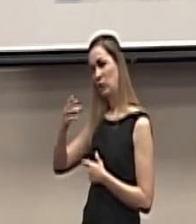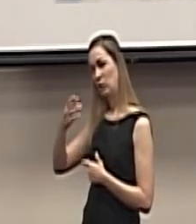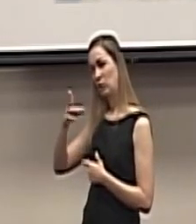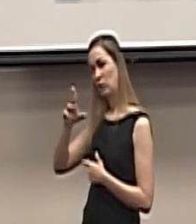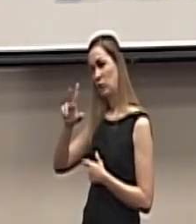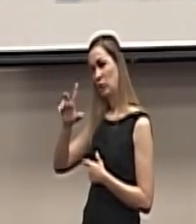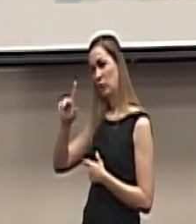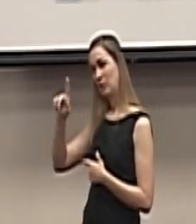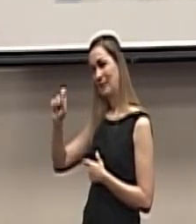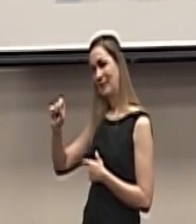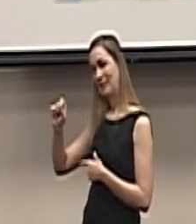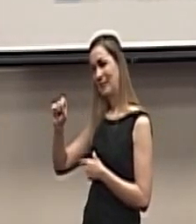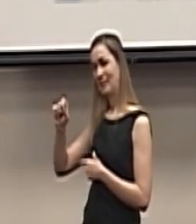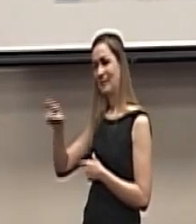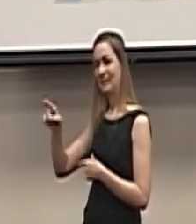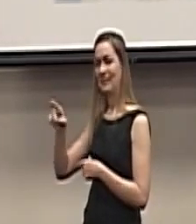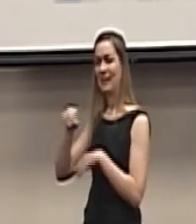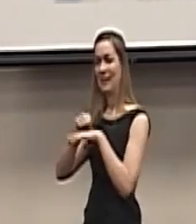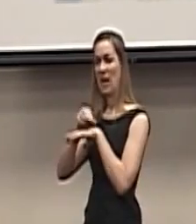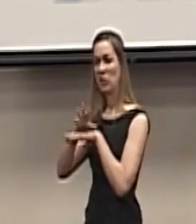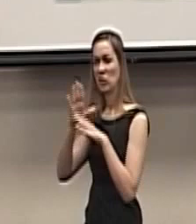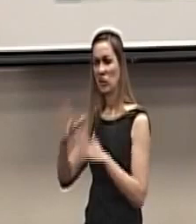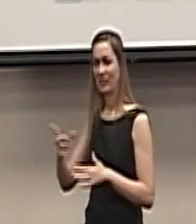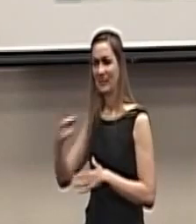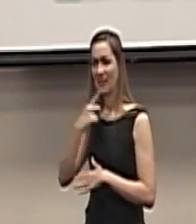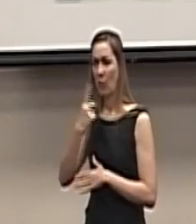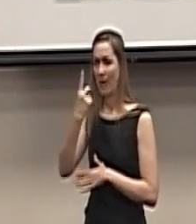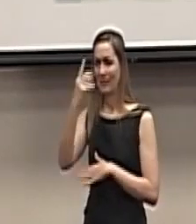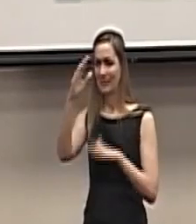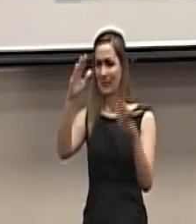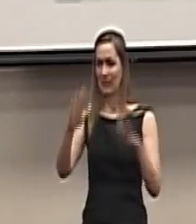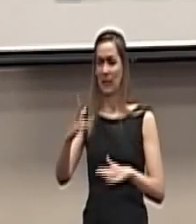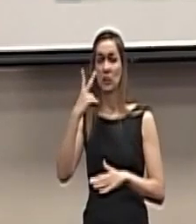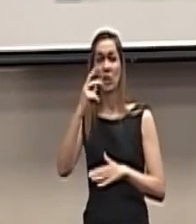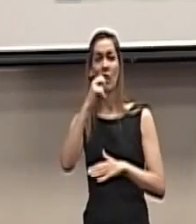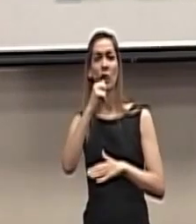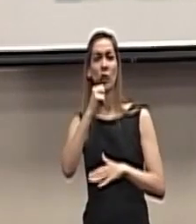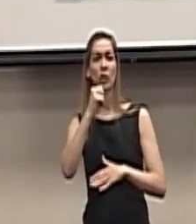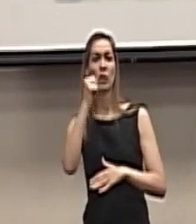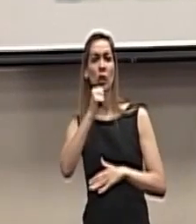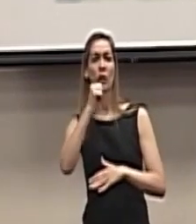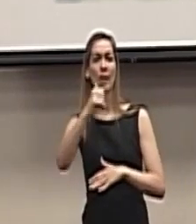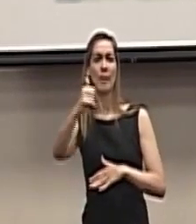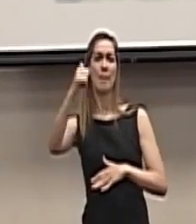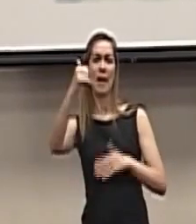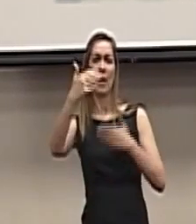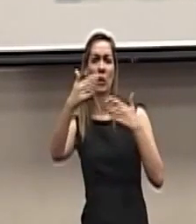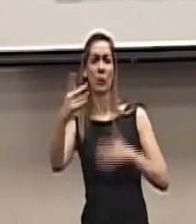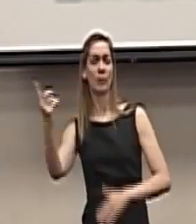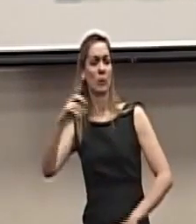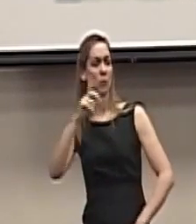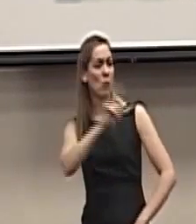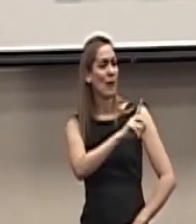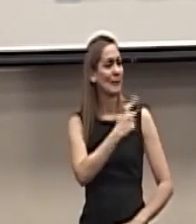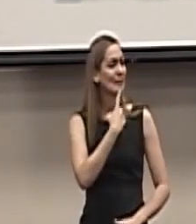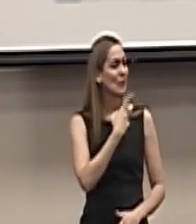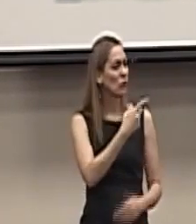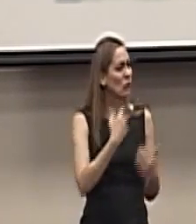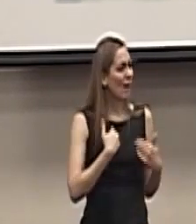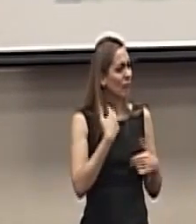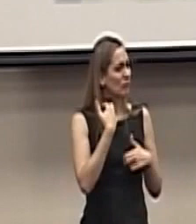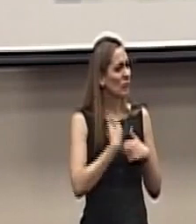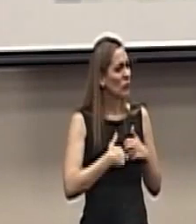walking up to someone at church on a Sunday, seeing this girl in the back of the room and saying, do you have difficulty connecting with